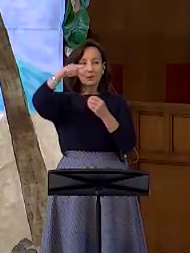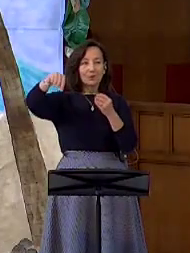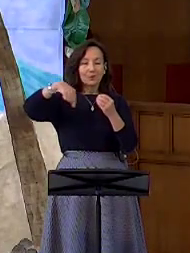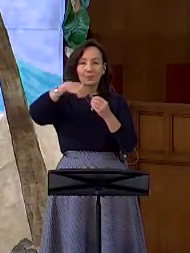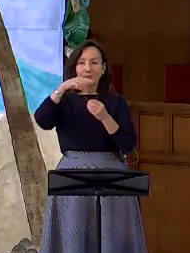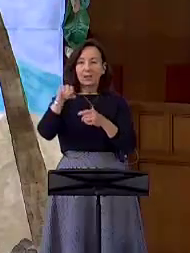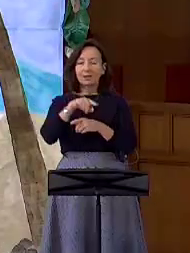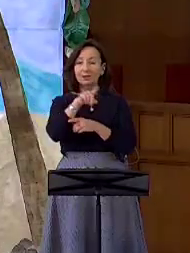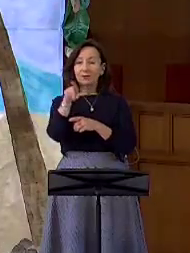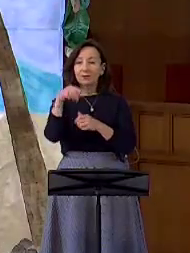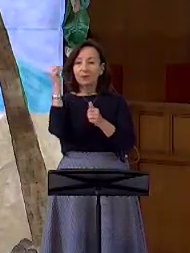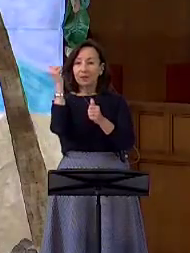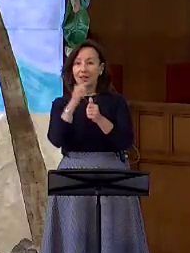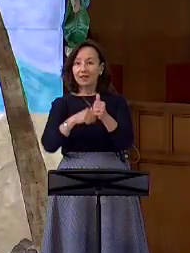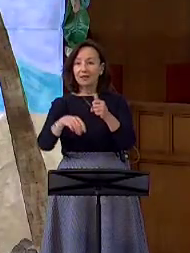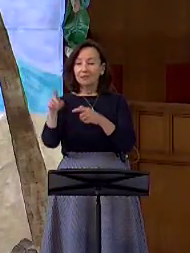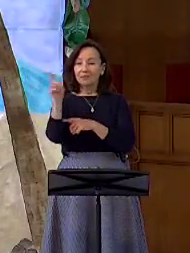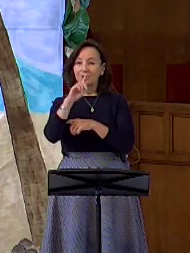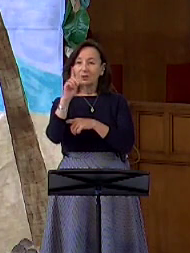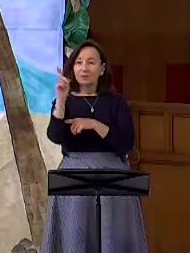God surround you